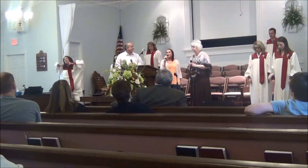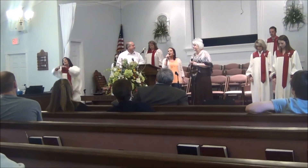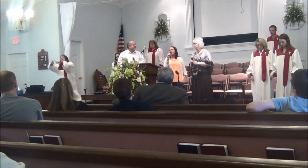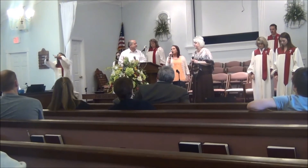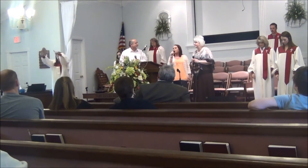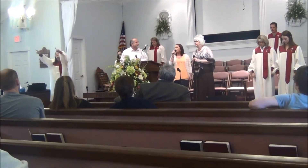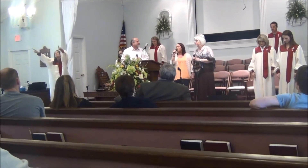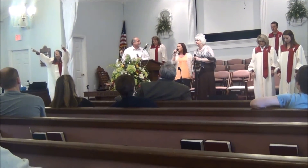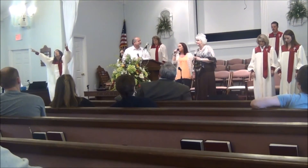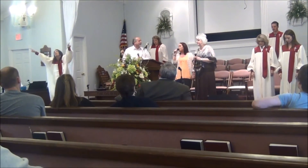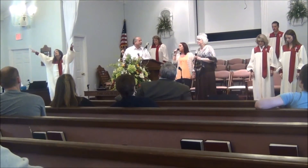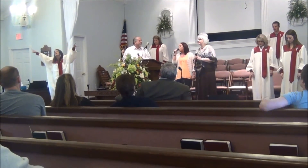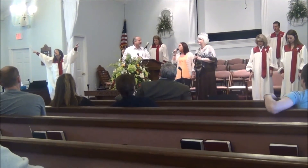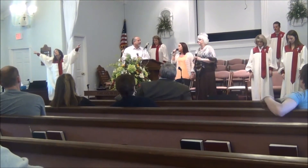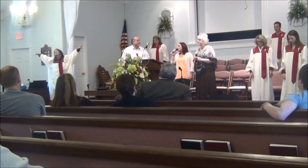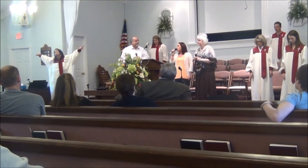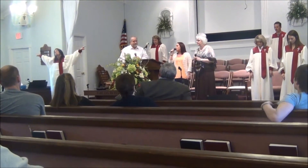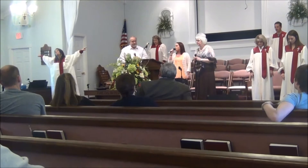proclaim?